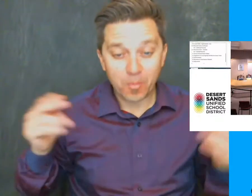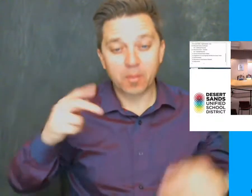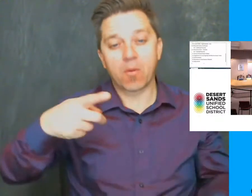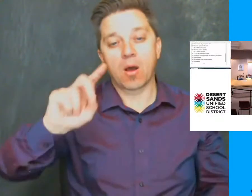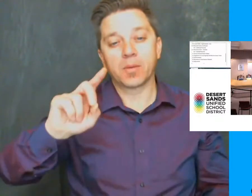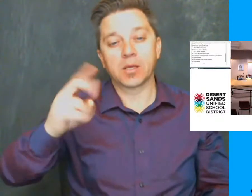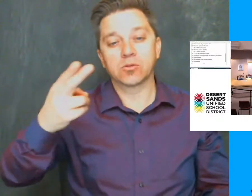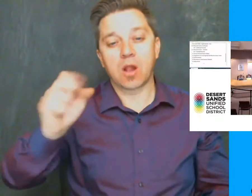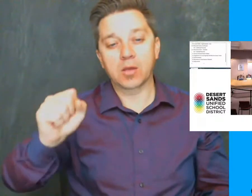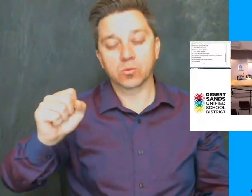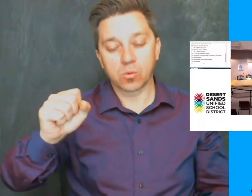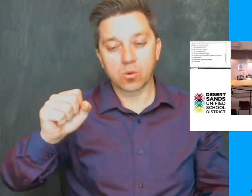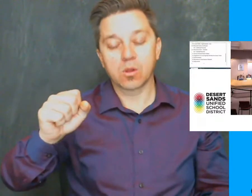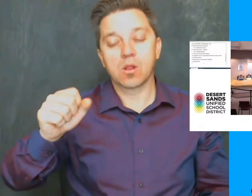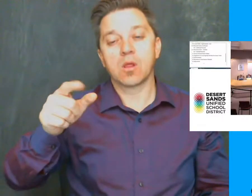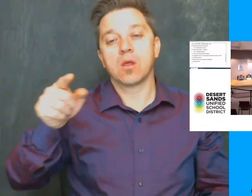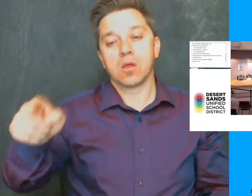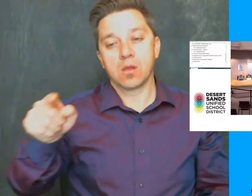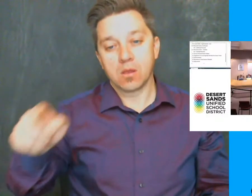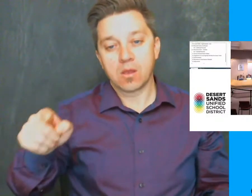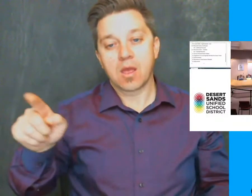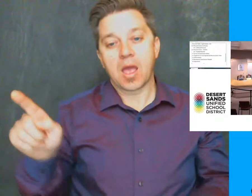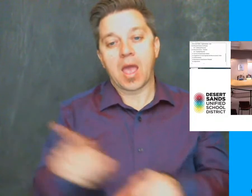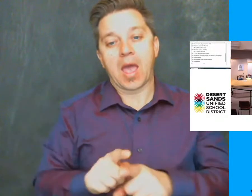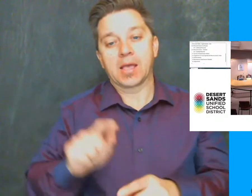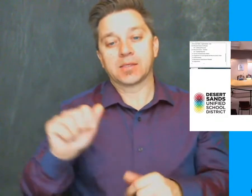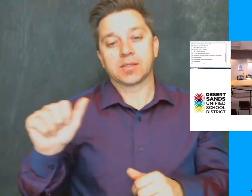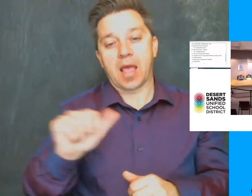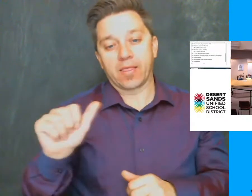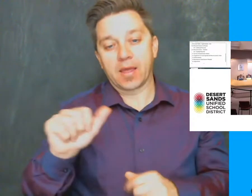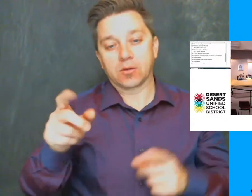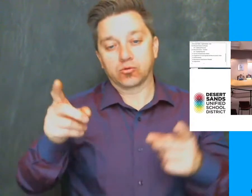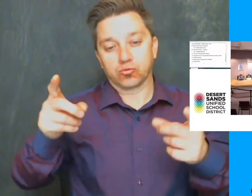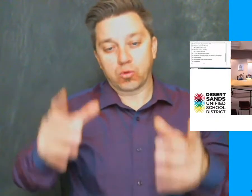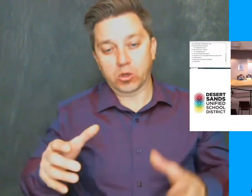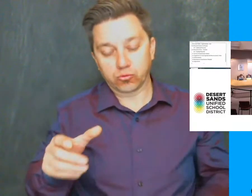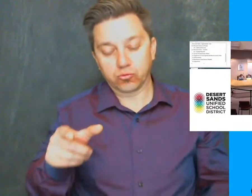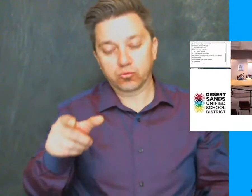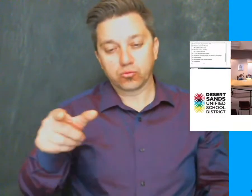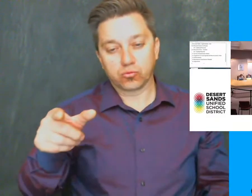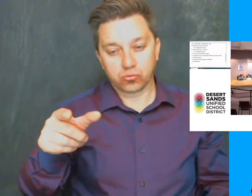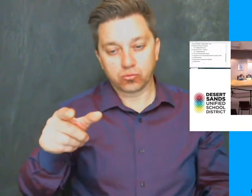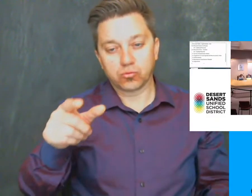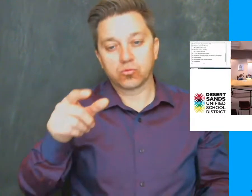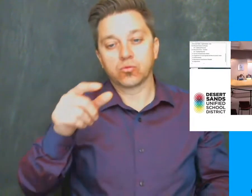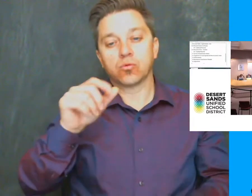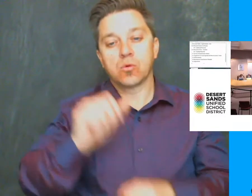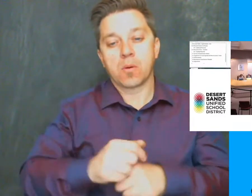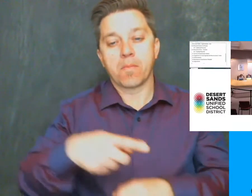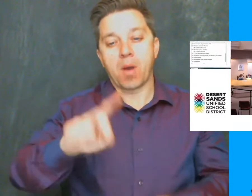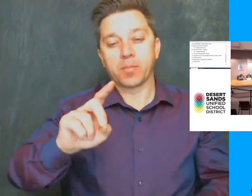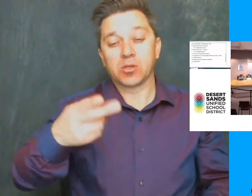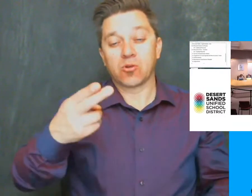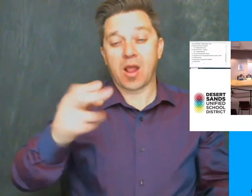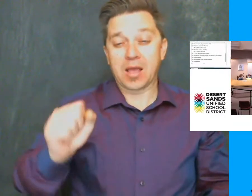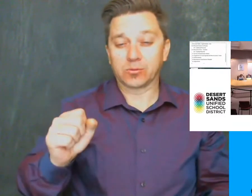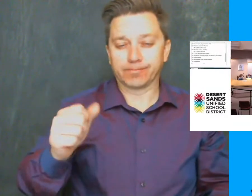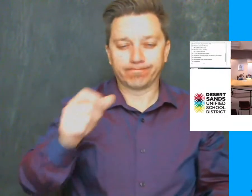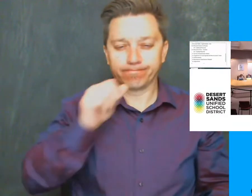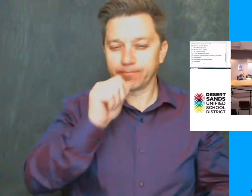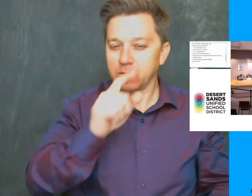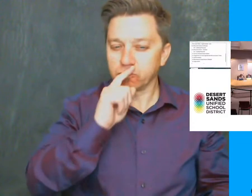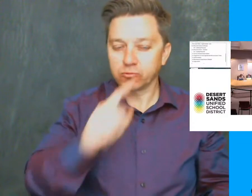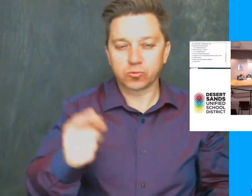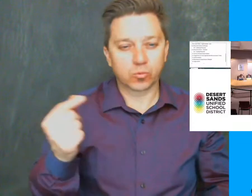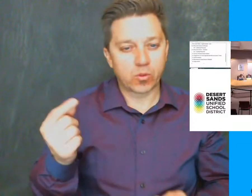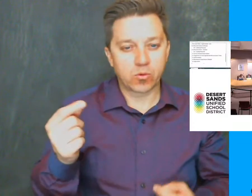High School as the athletic director, and he's at Palm Desert High. I don't know what Palm Desert High is